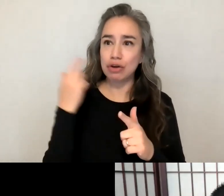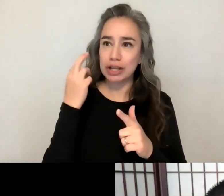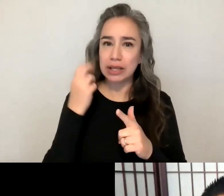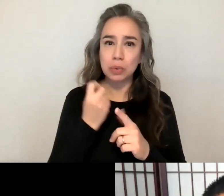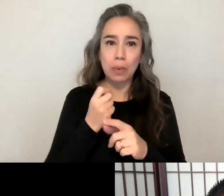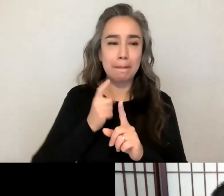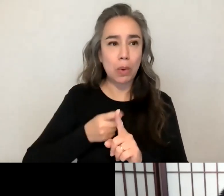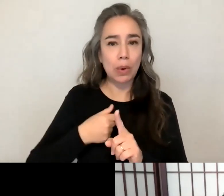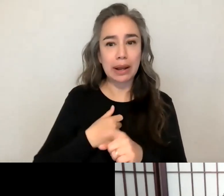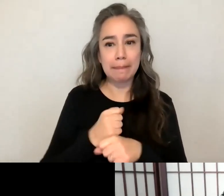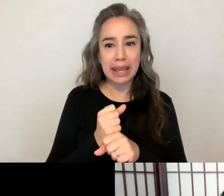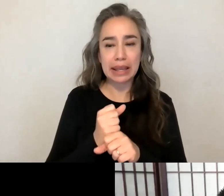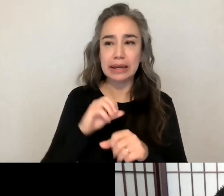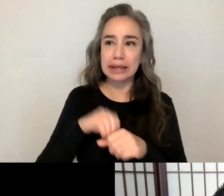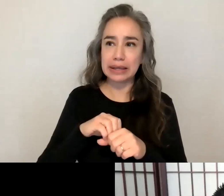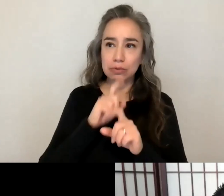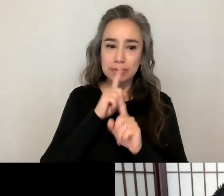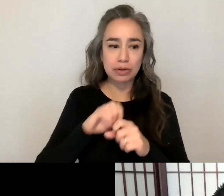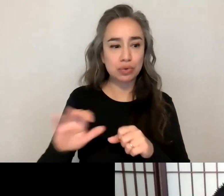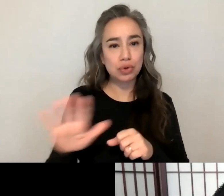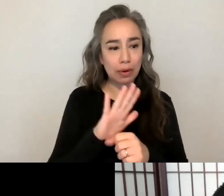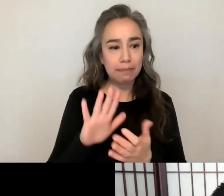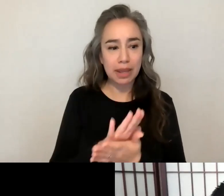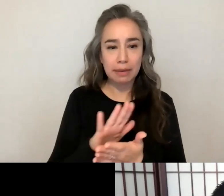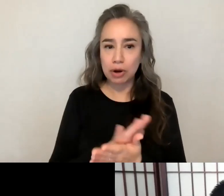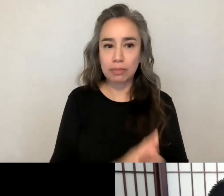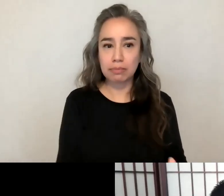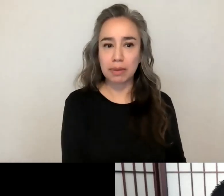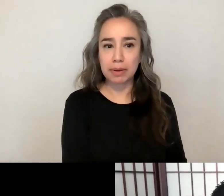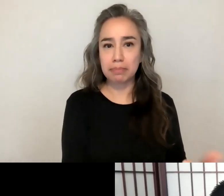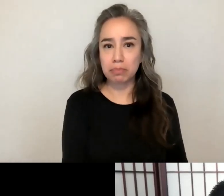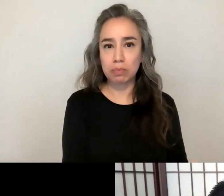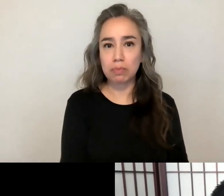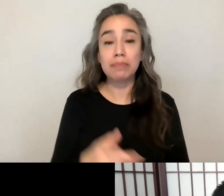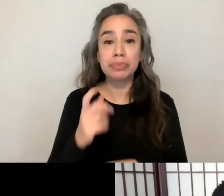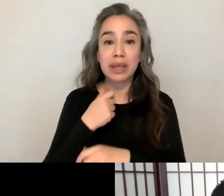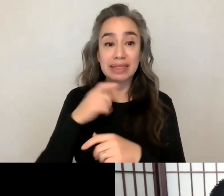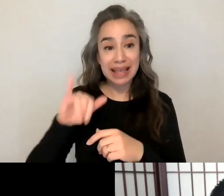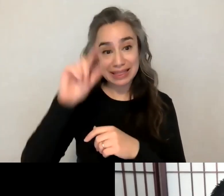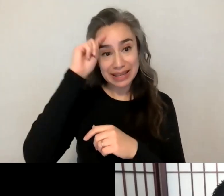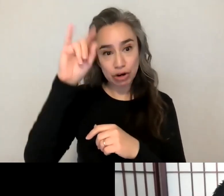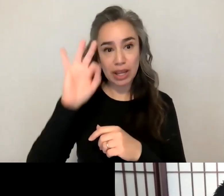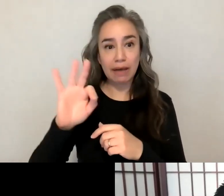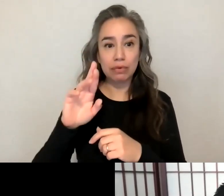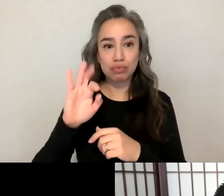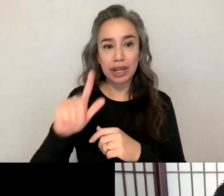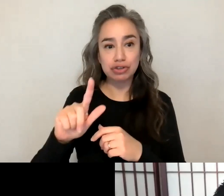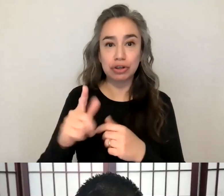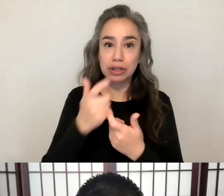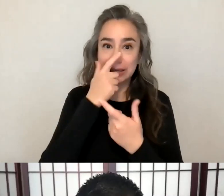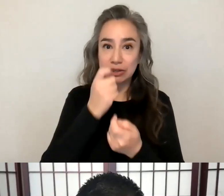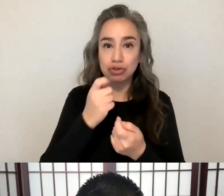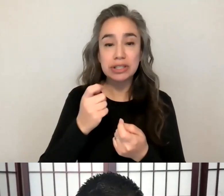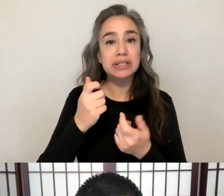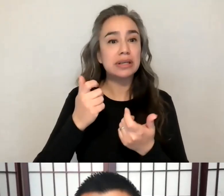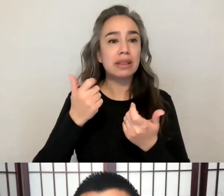made in my response to your paper, which is that of Derek Bell's theory of racial interest convergence. The idea